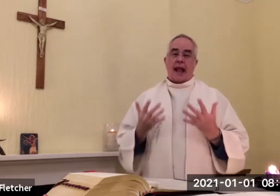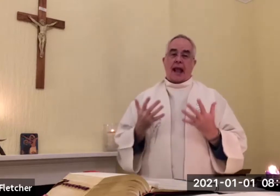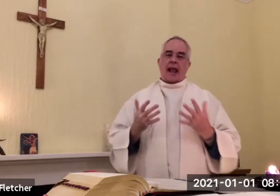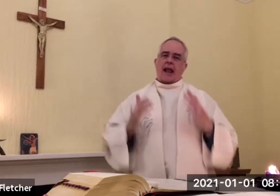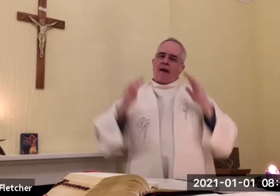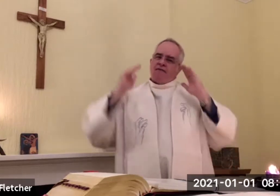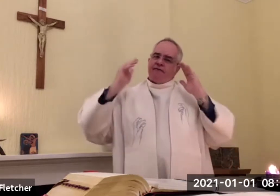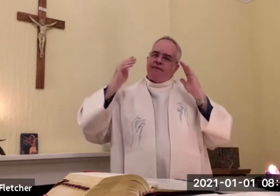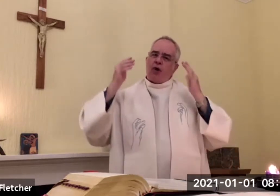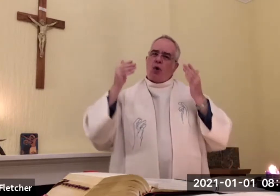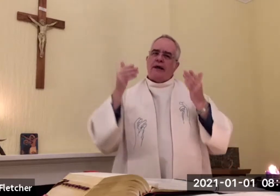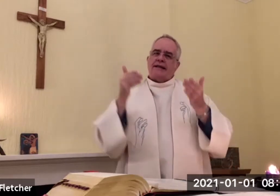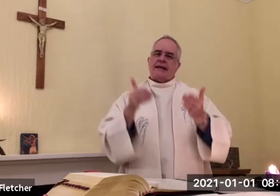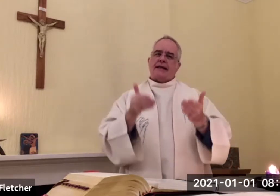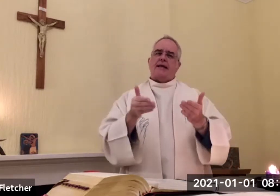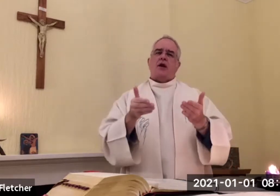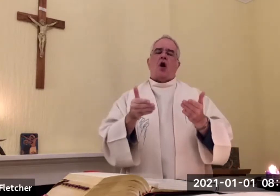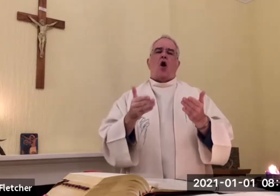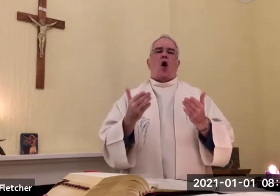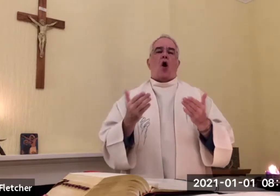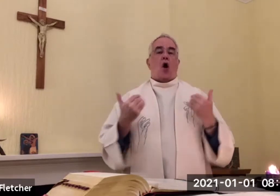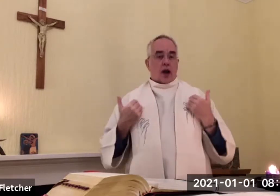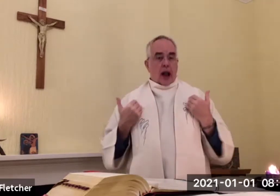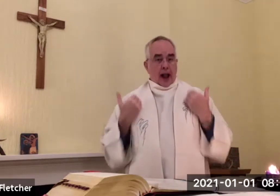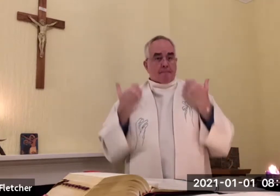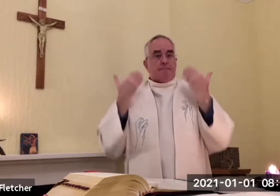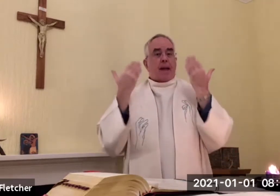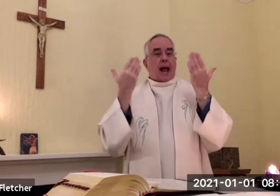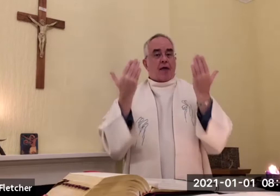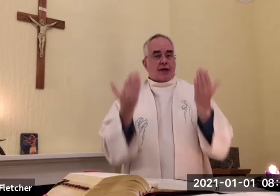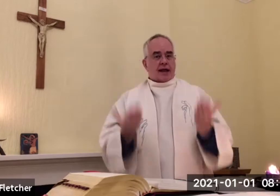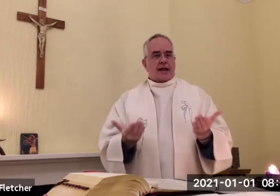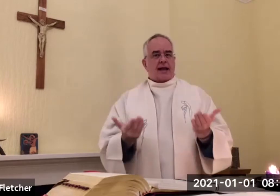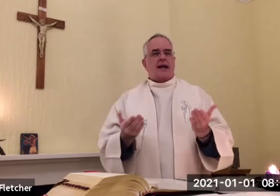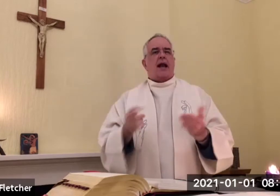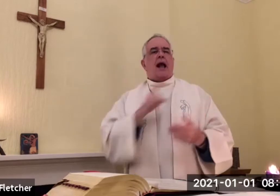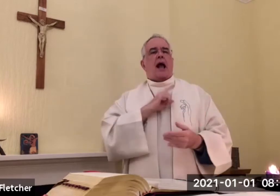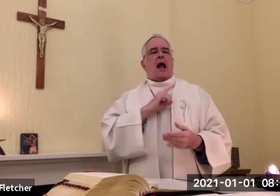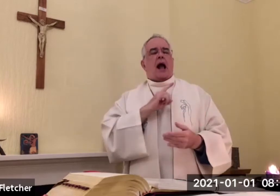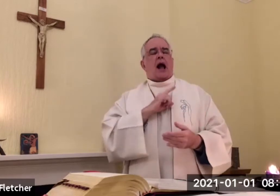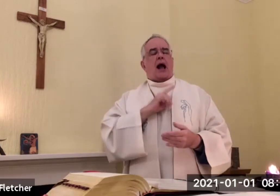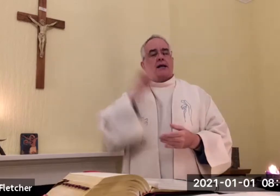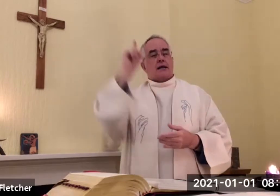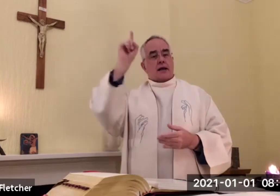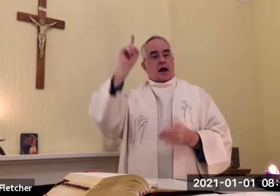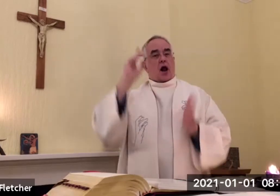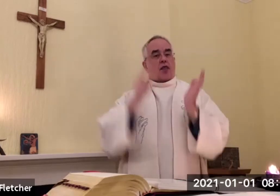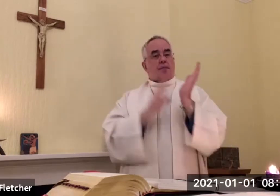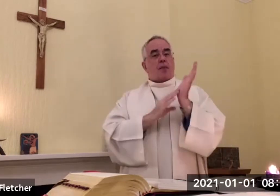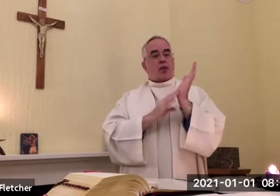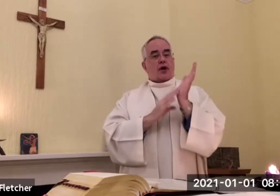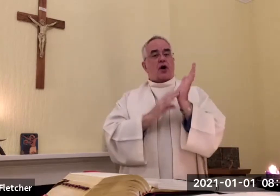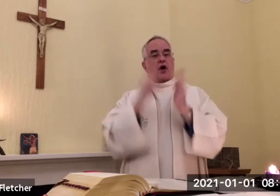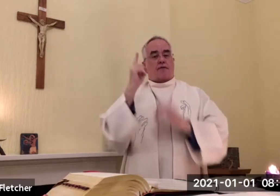today focuses on Mary as the Mother of